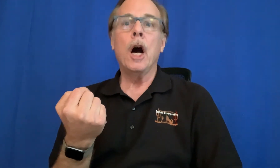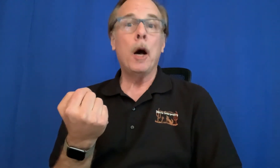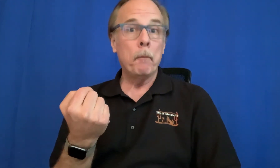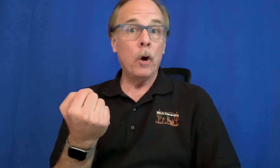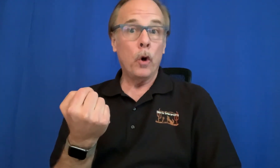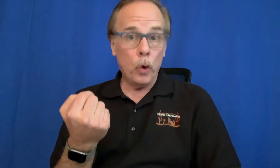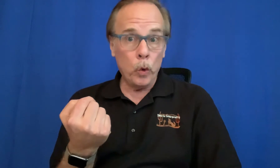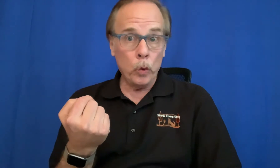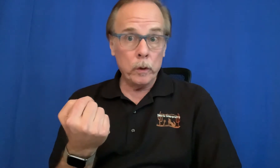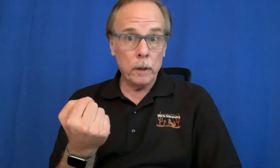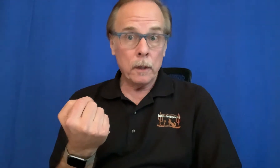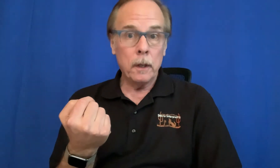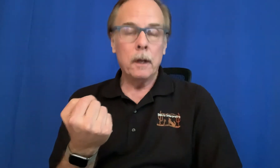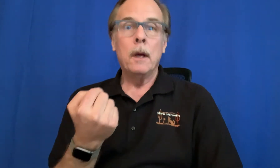become old.